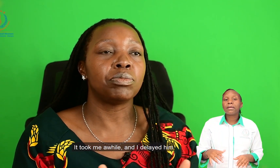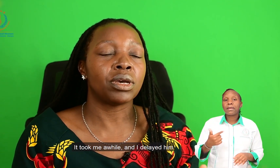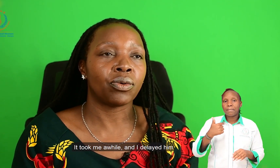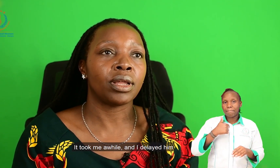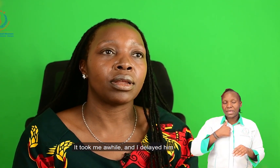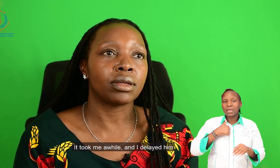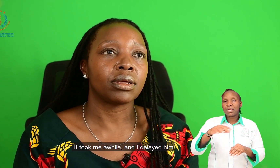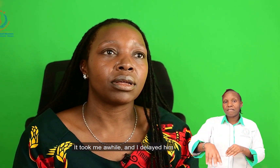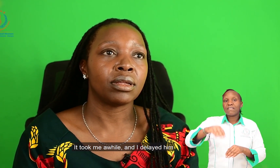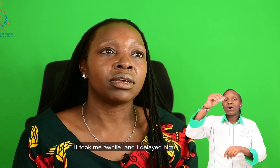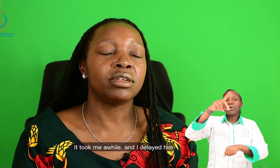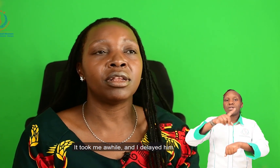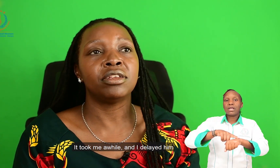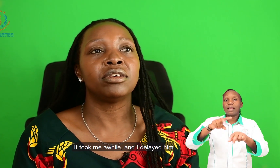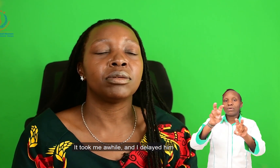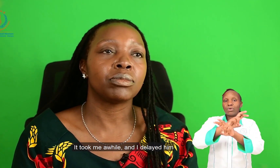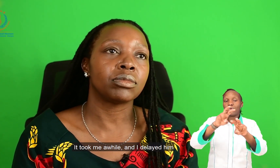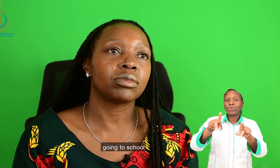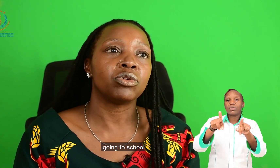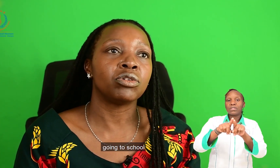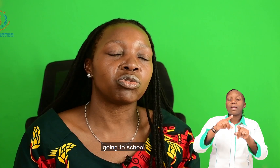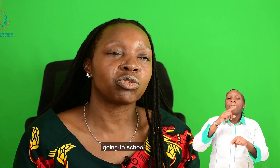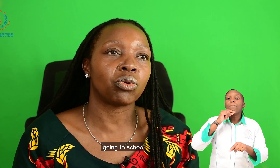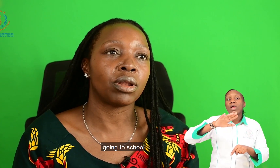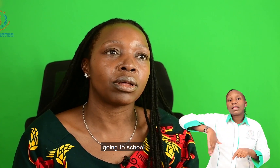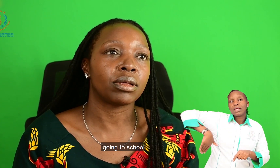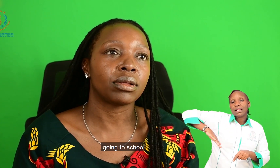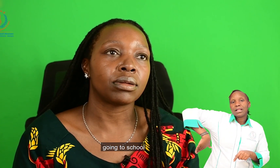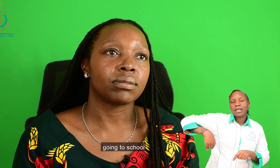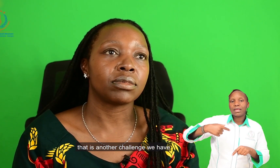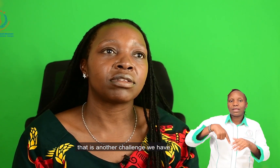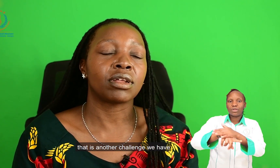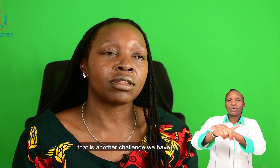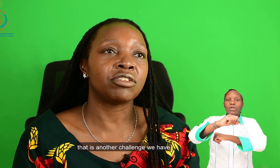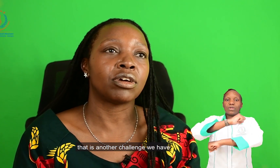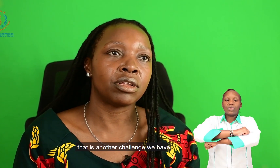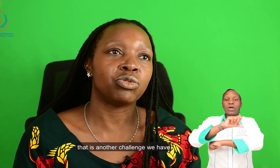a while and I delayed him going to school. That's another challenge